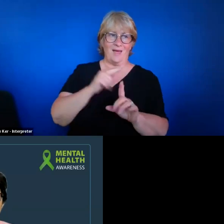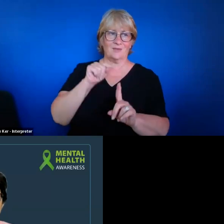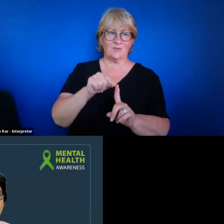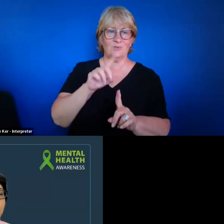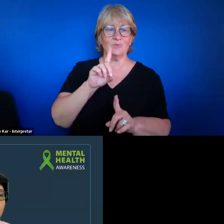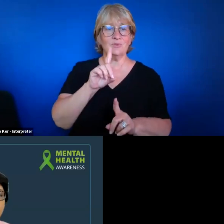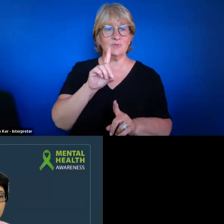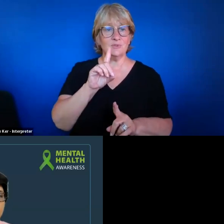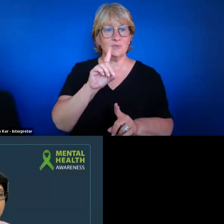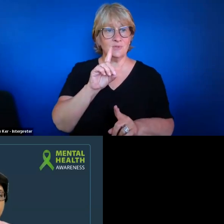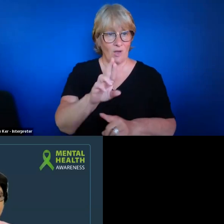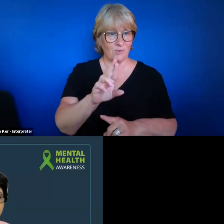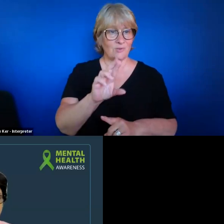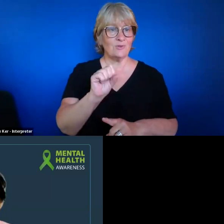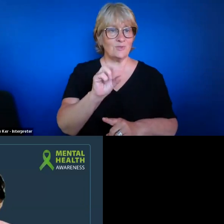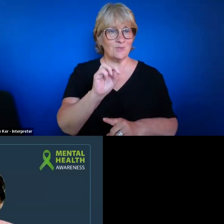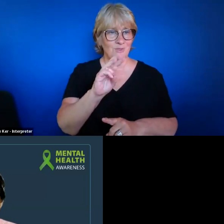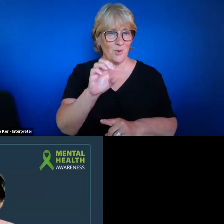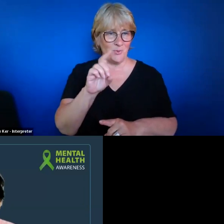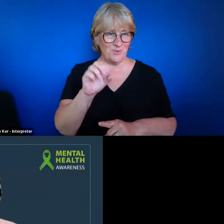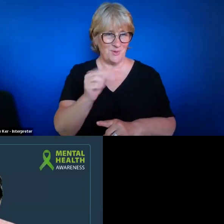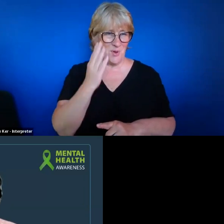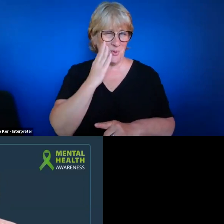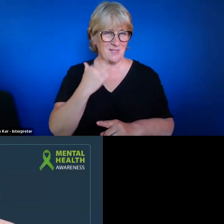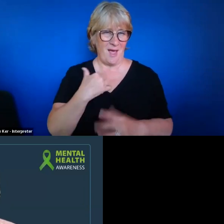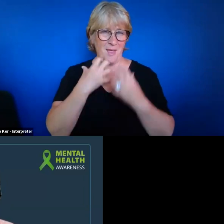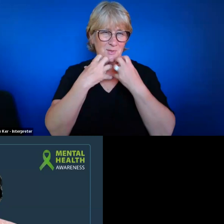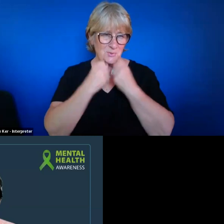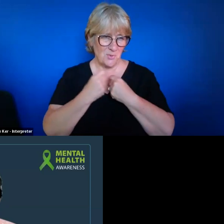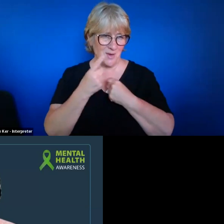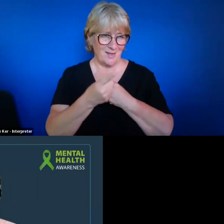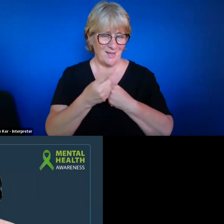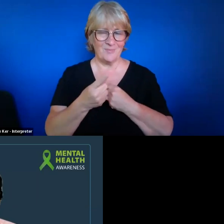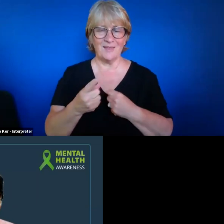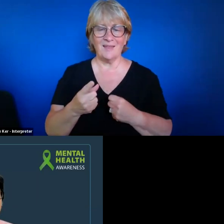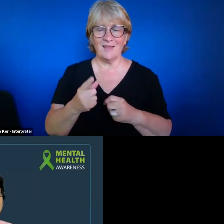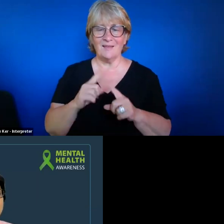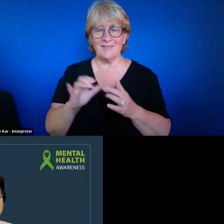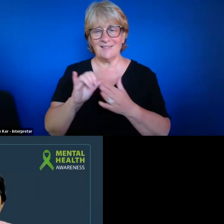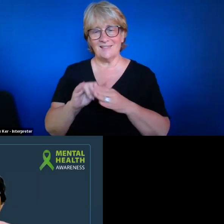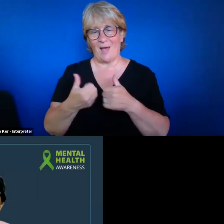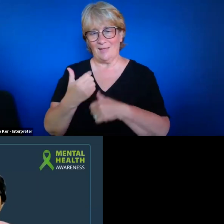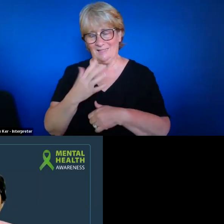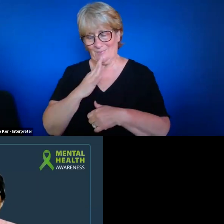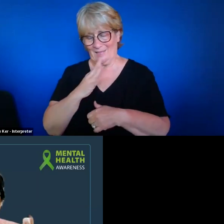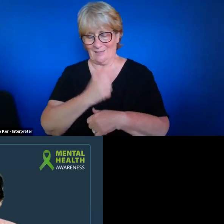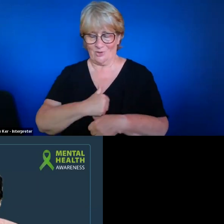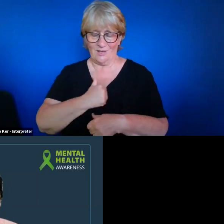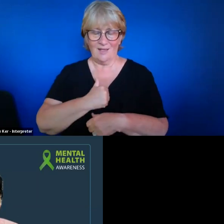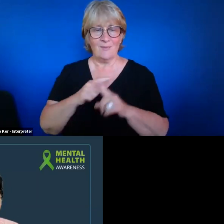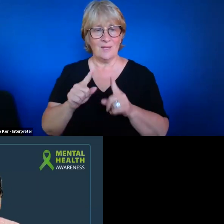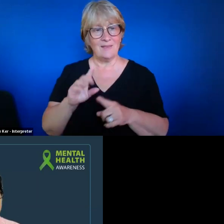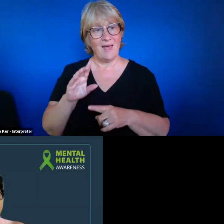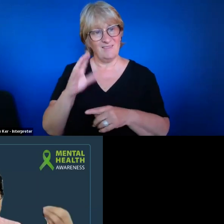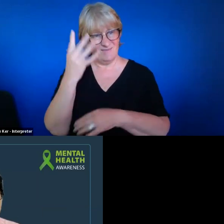Dr. Snowden, who knows, I adore him. Sorry, I know these are official meetings, but this is how I speak. But that bonsai,